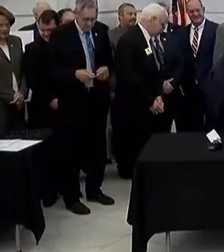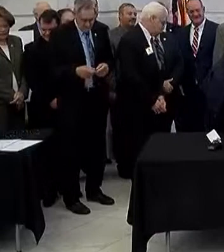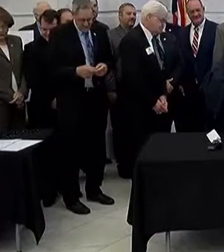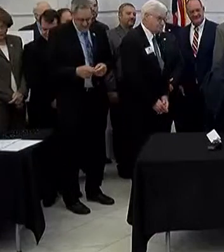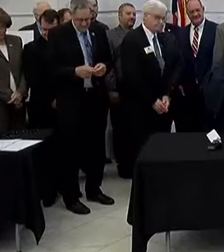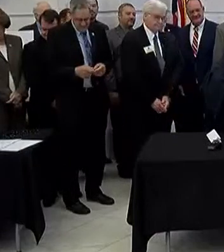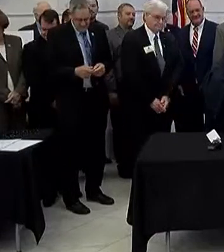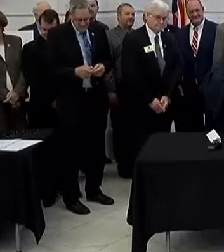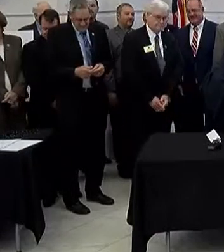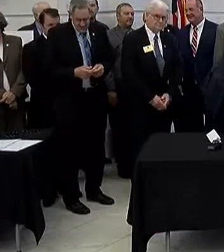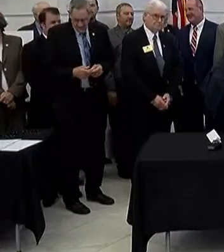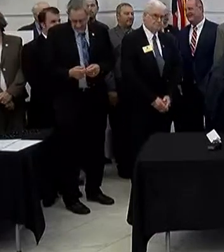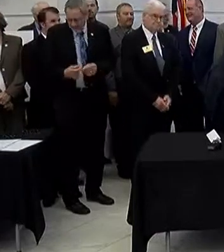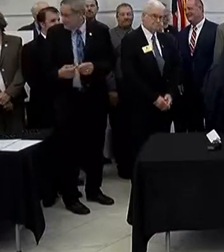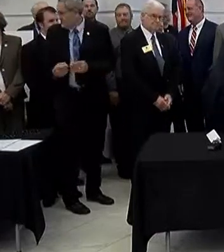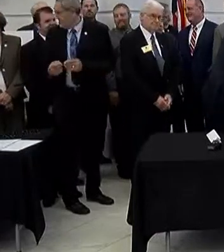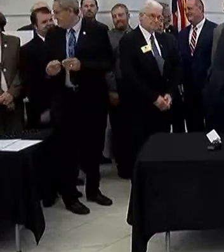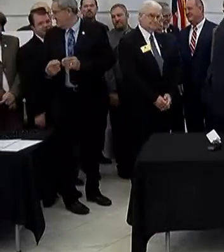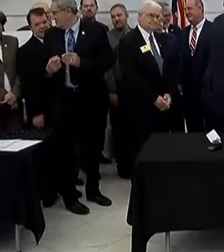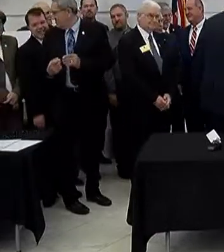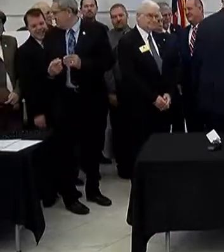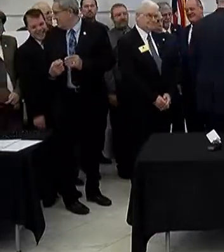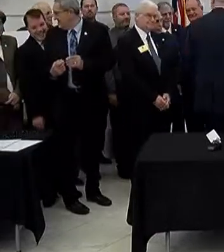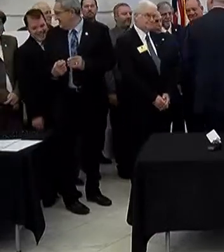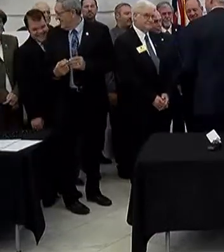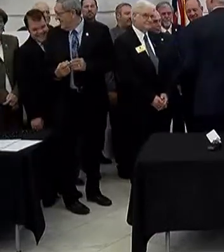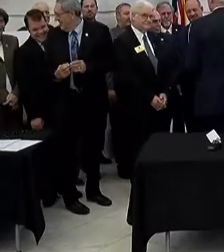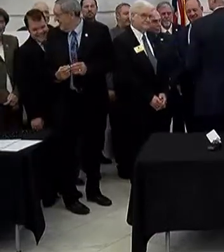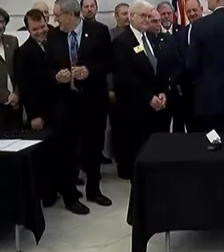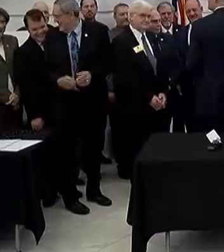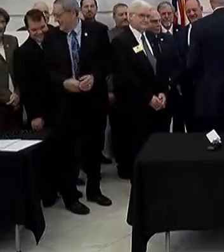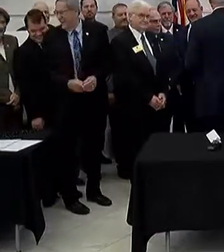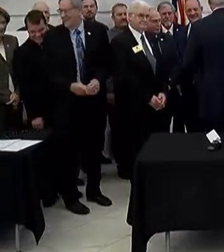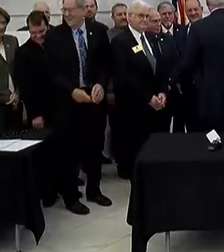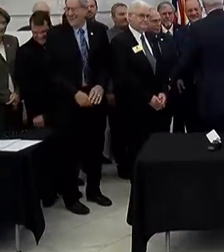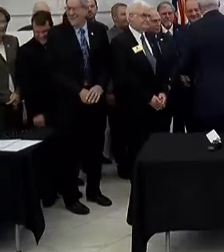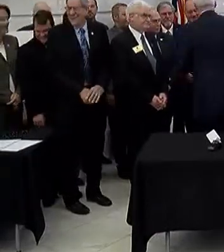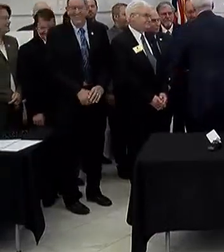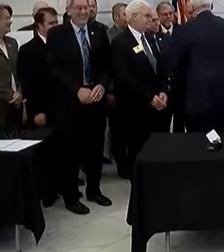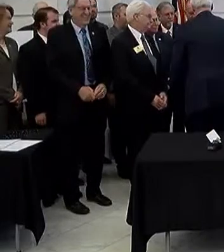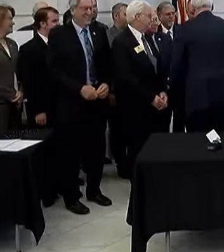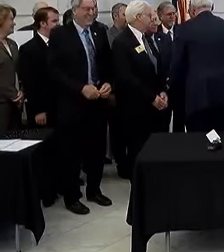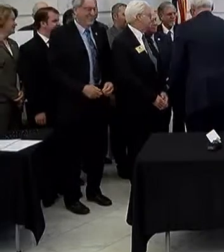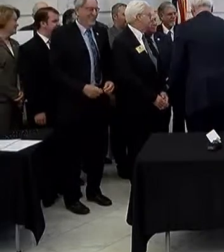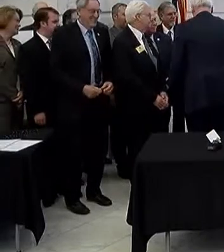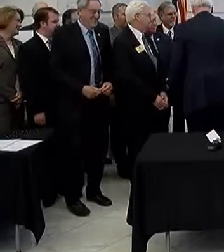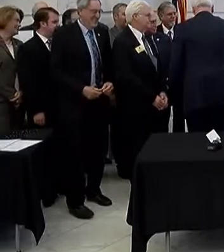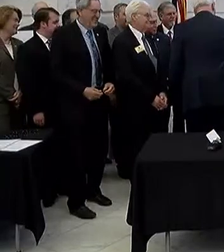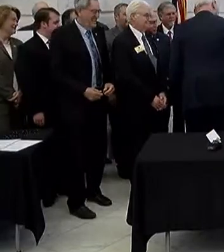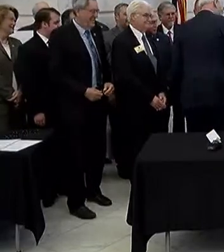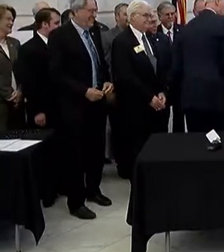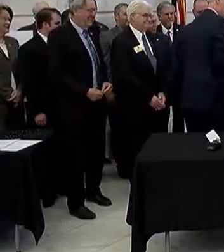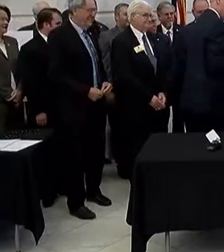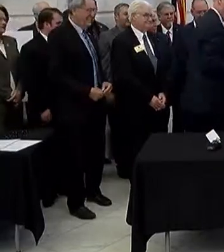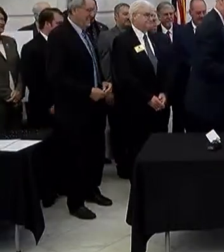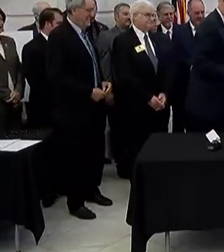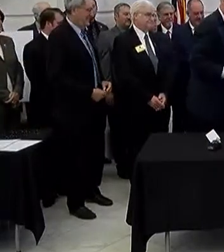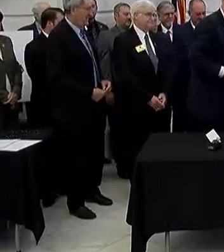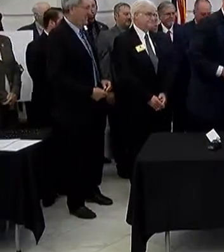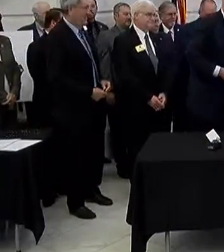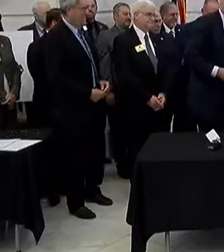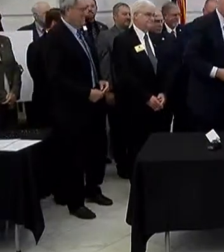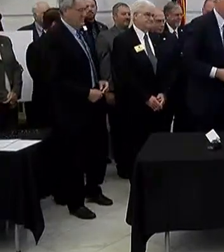it out. I get the best one. Best one. Here he is. I'll let you hand them out. All right. Size, maybe probably some